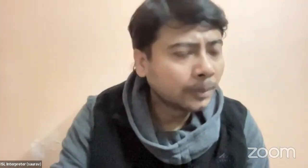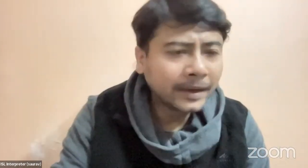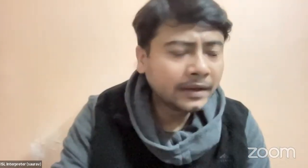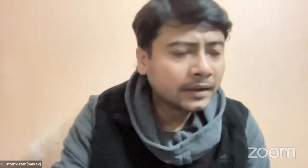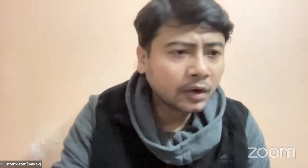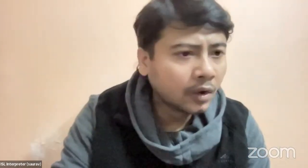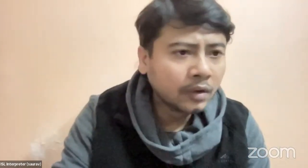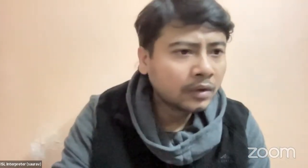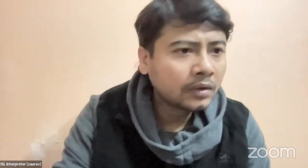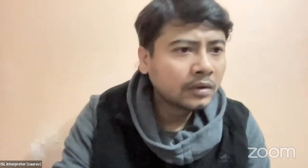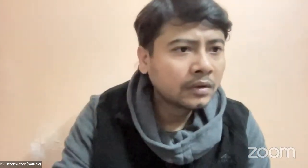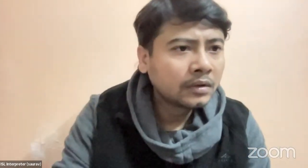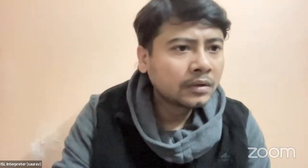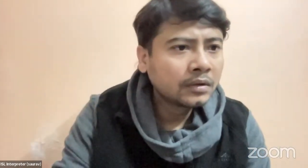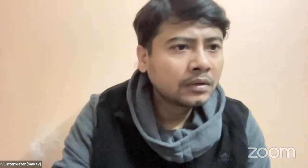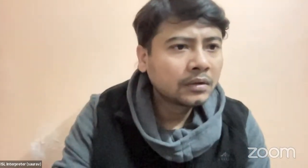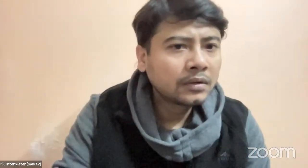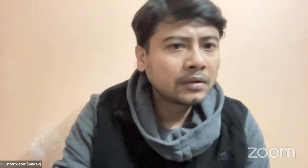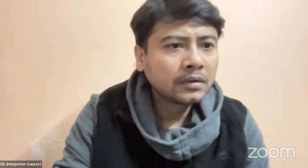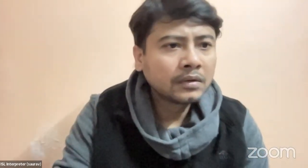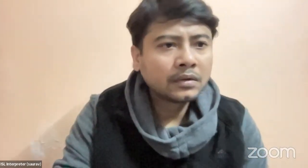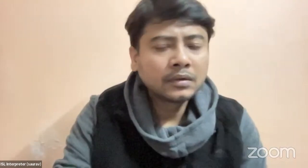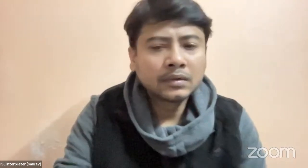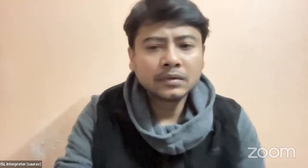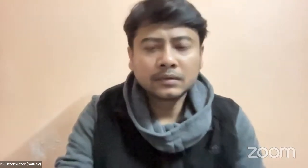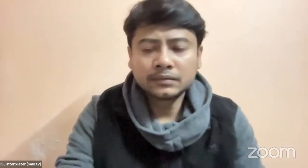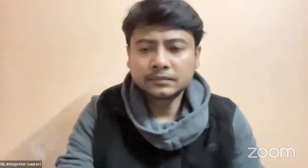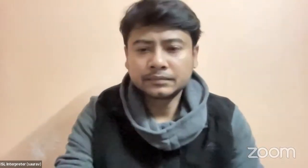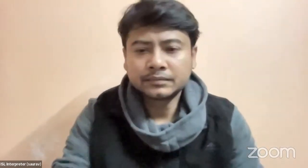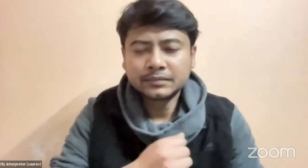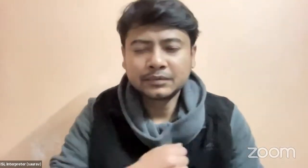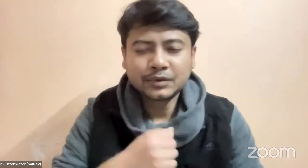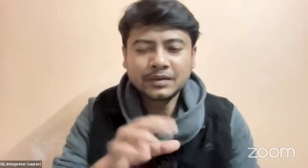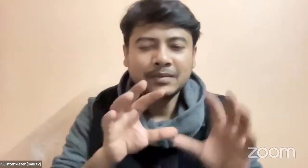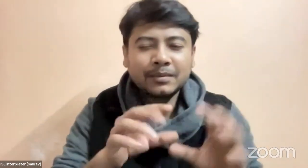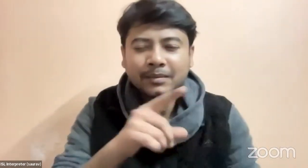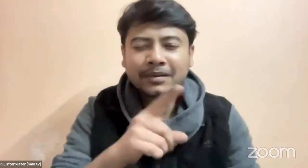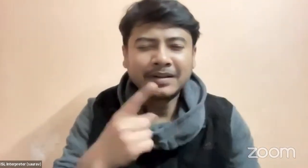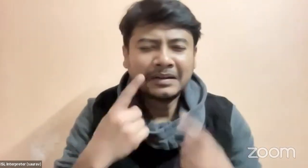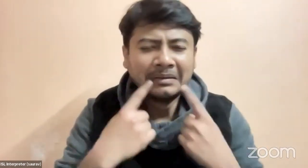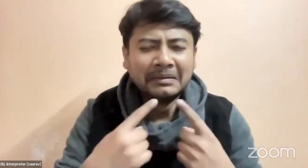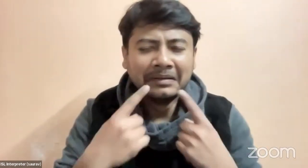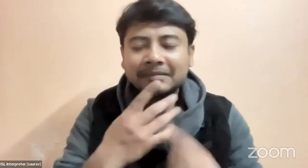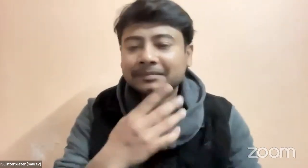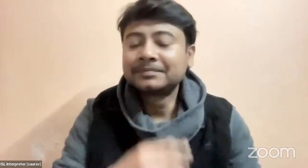he mentioned to Lord Krishna that I am seeing